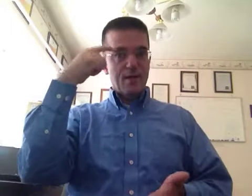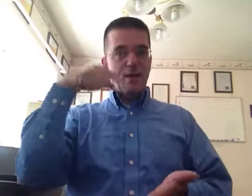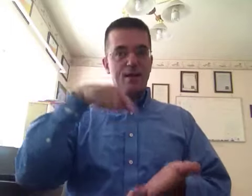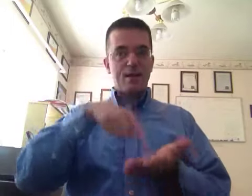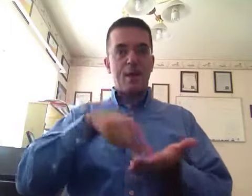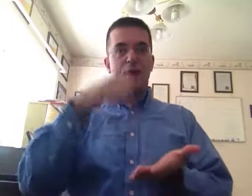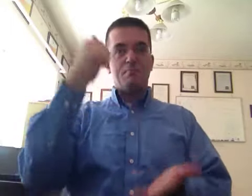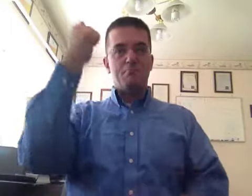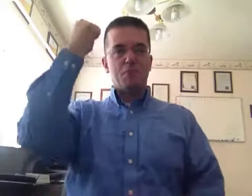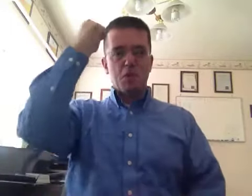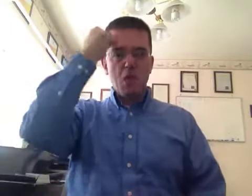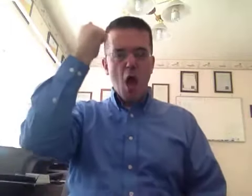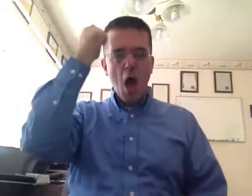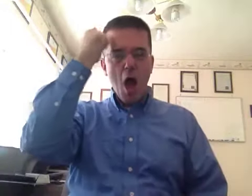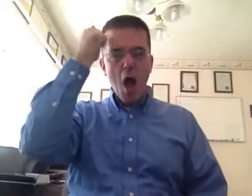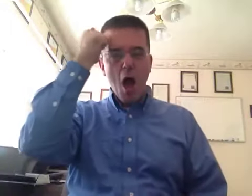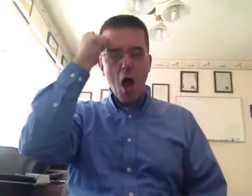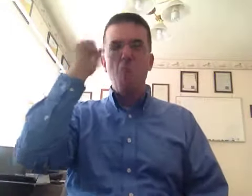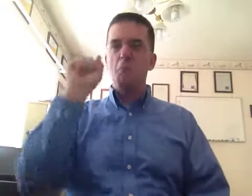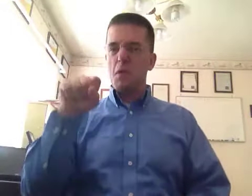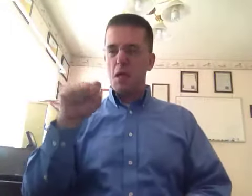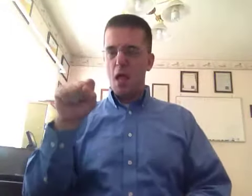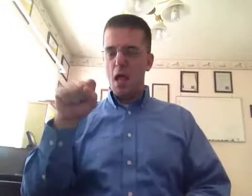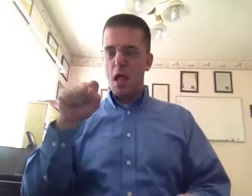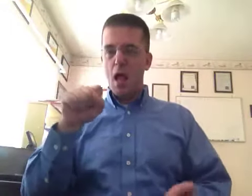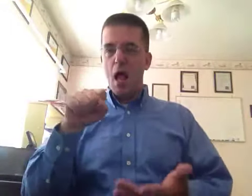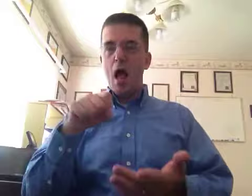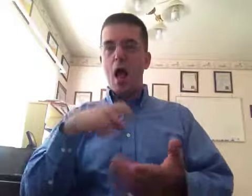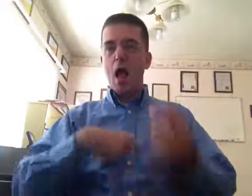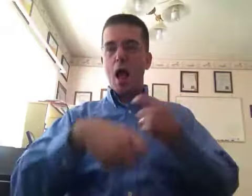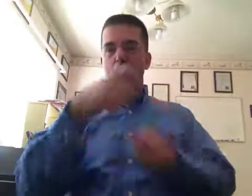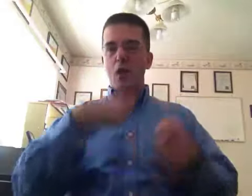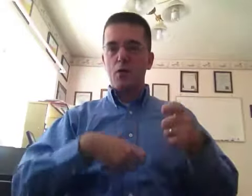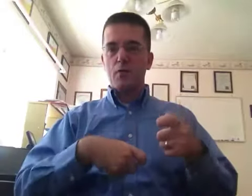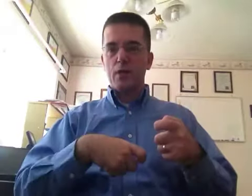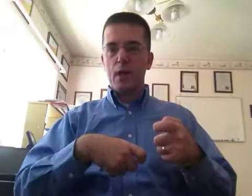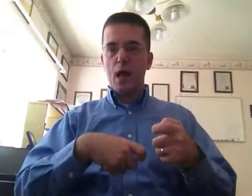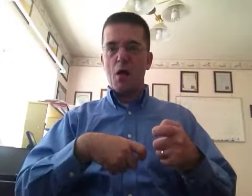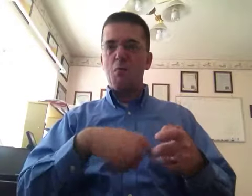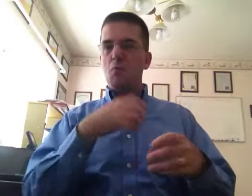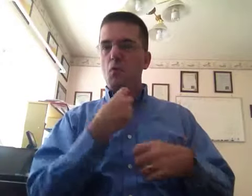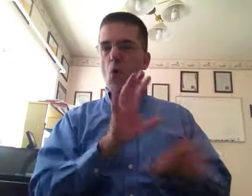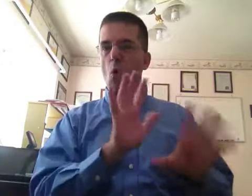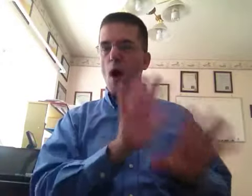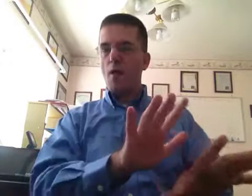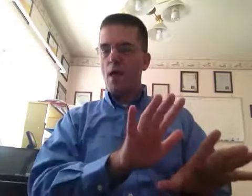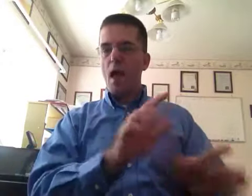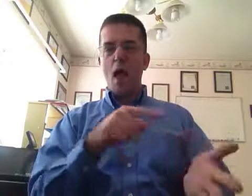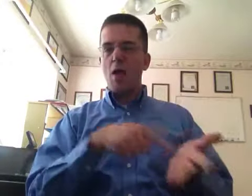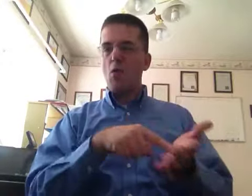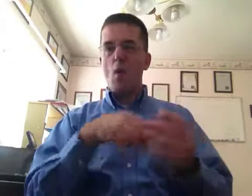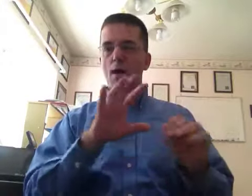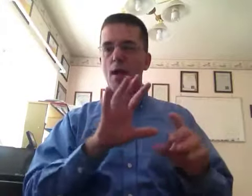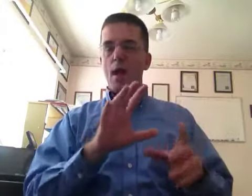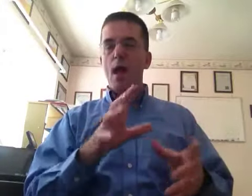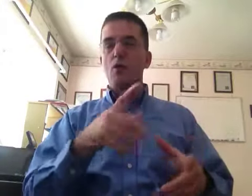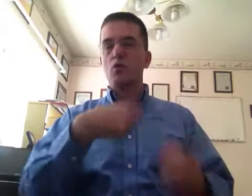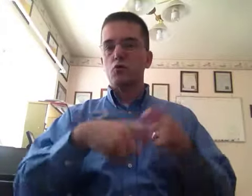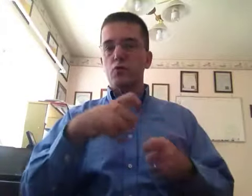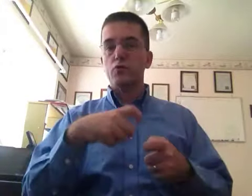the place of the BMW as the status symbol of choice. I am Dave Ramsey, your host, and this is your show, America. Thank you for